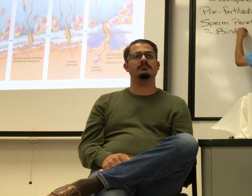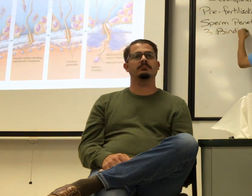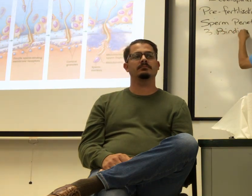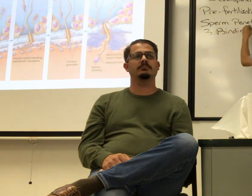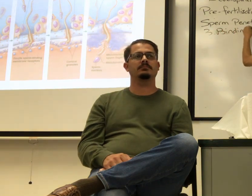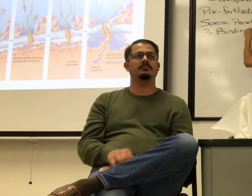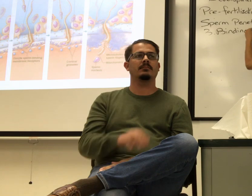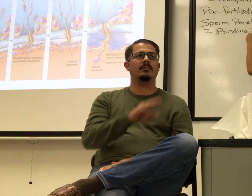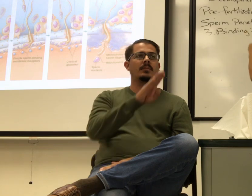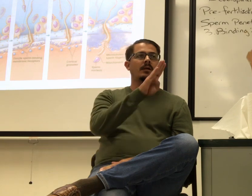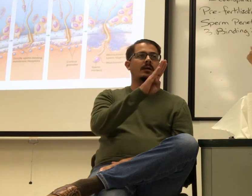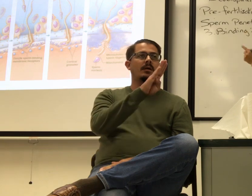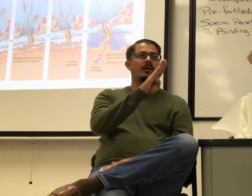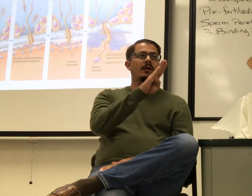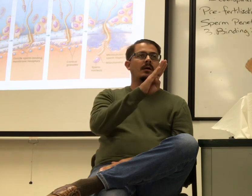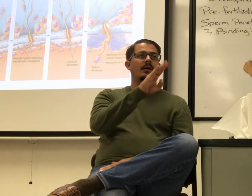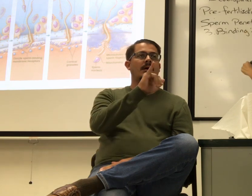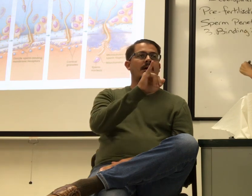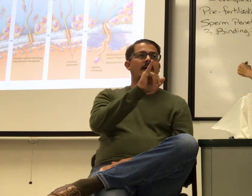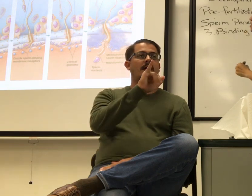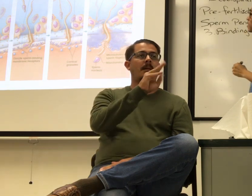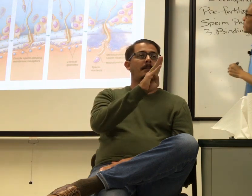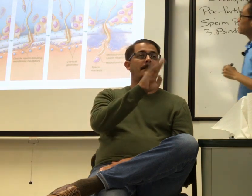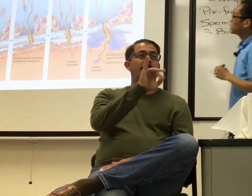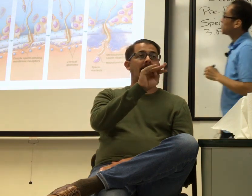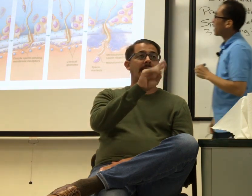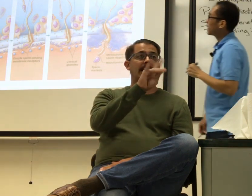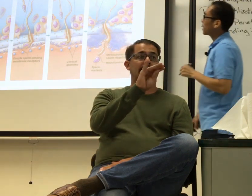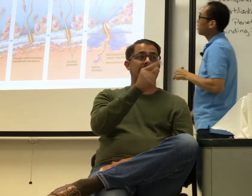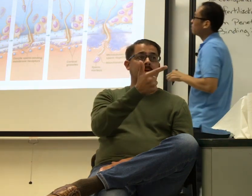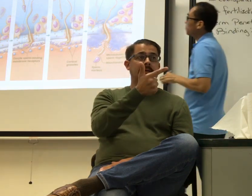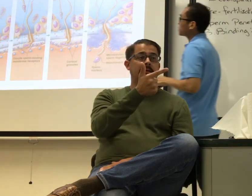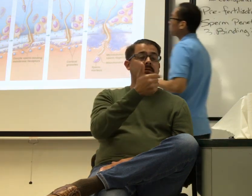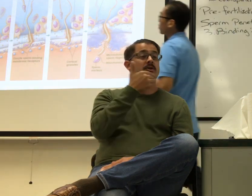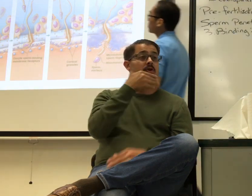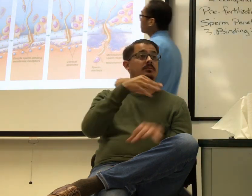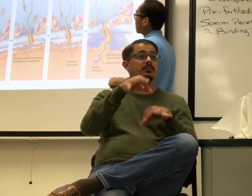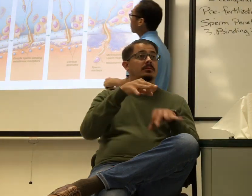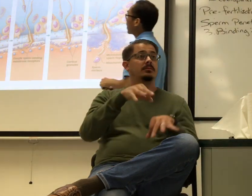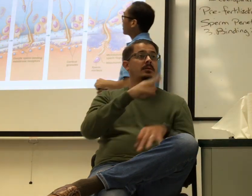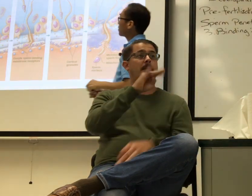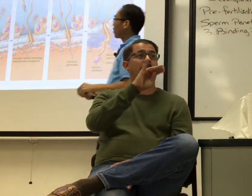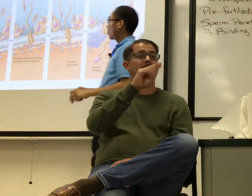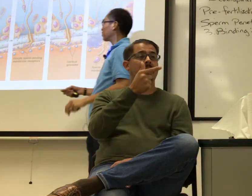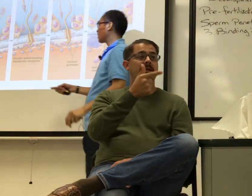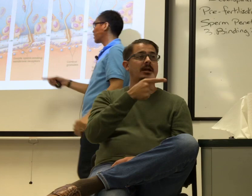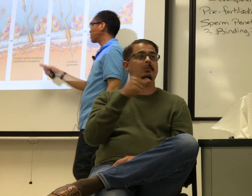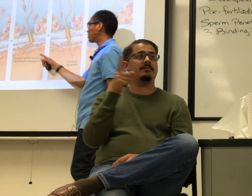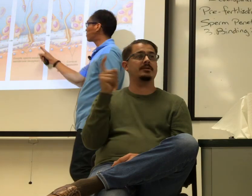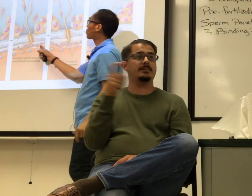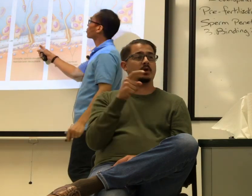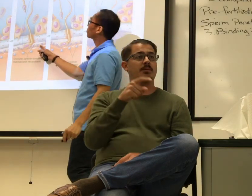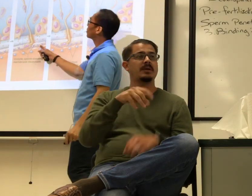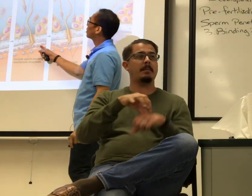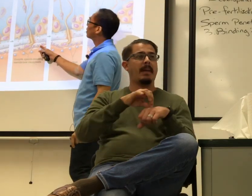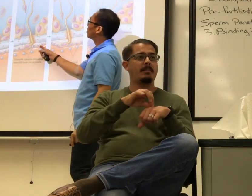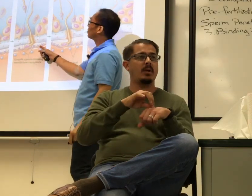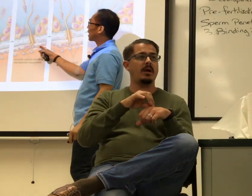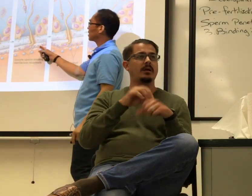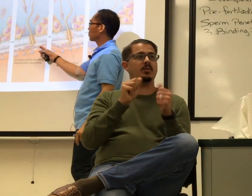So binding is a good descriptor. What's binding is, it's a binding of the sperm's membrane to the oocyte's